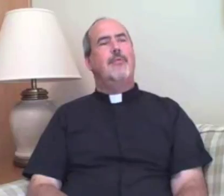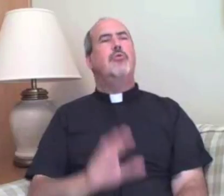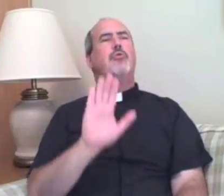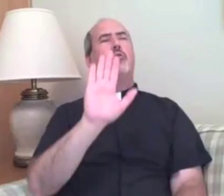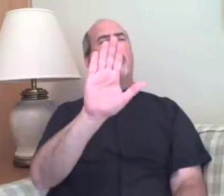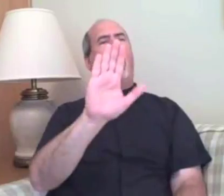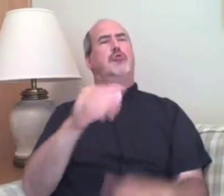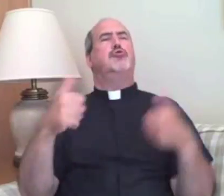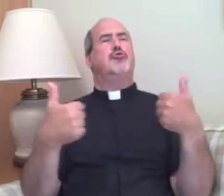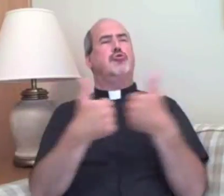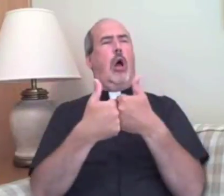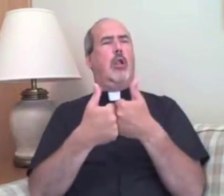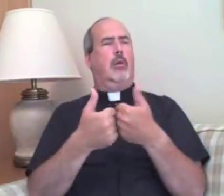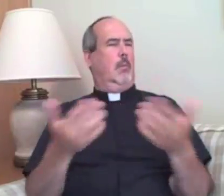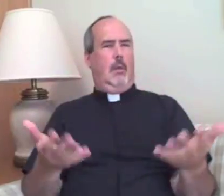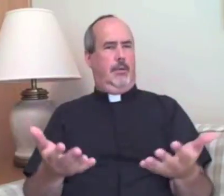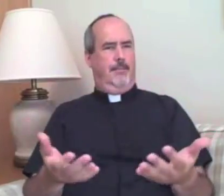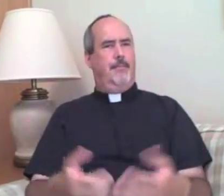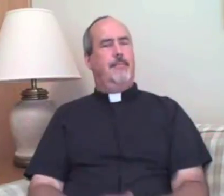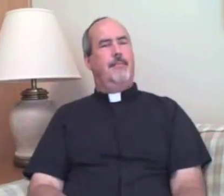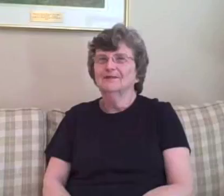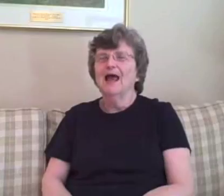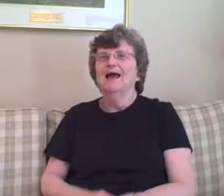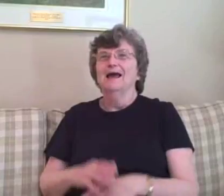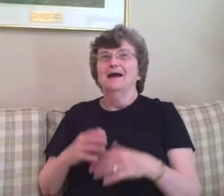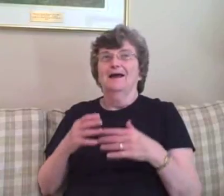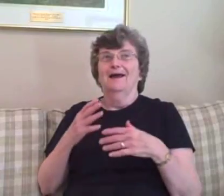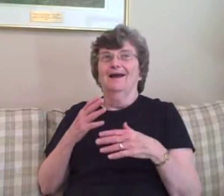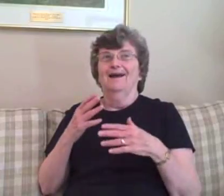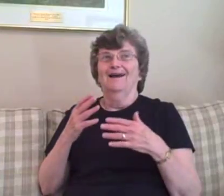all. Your biggest challenge, what is it?